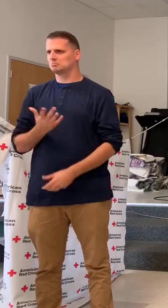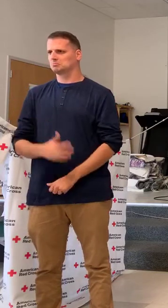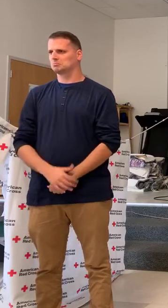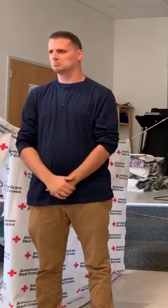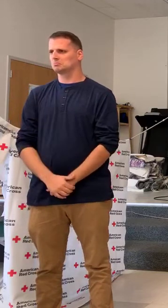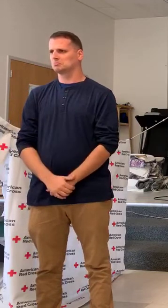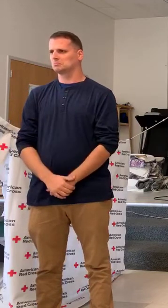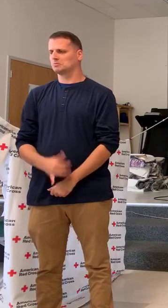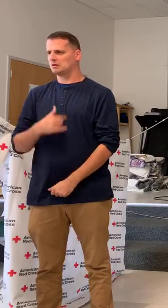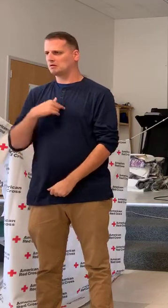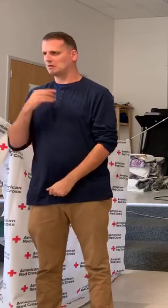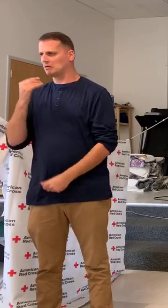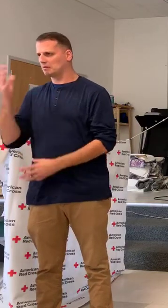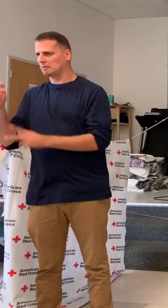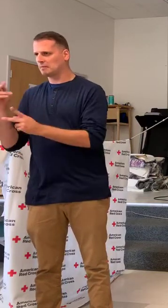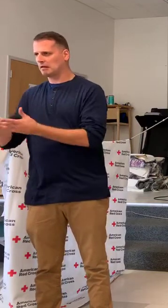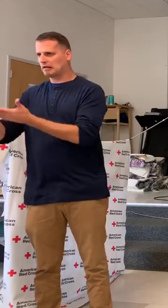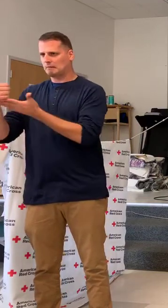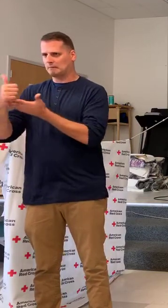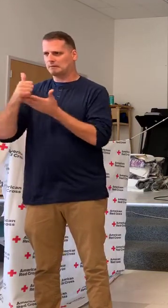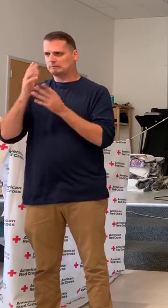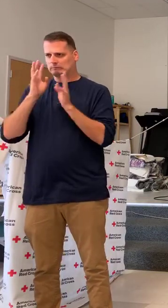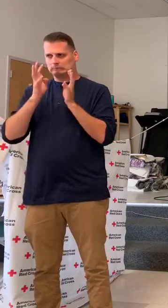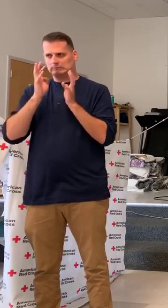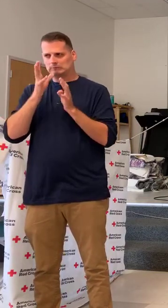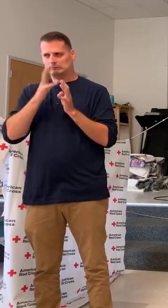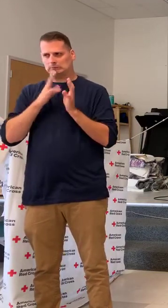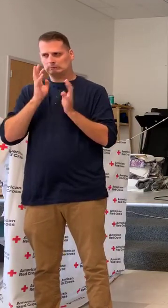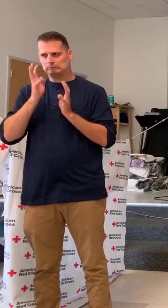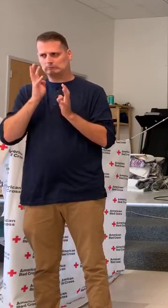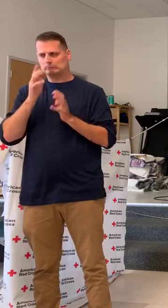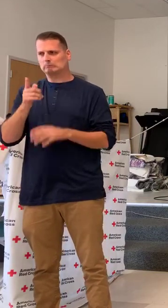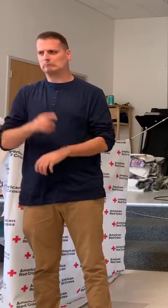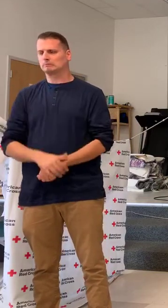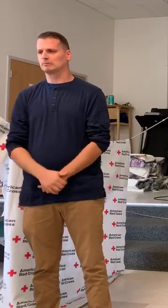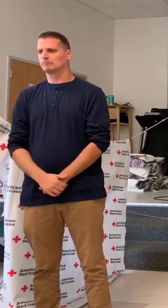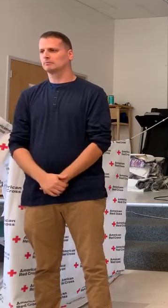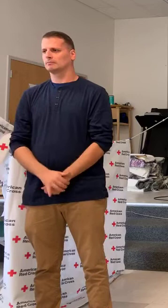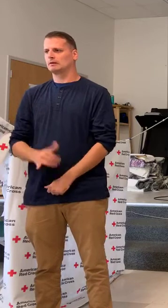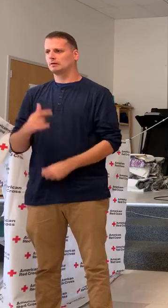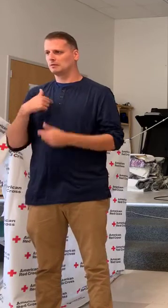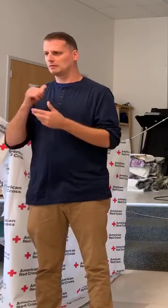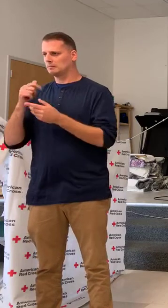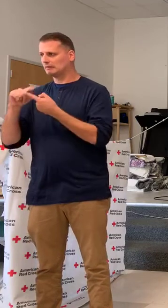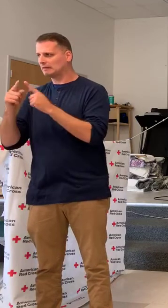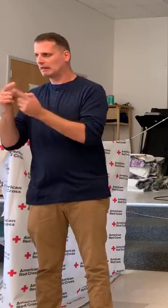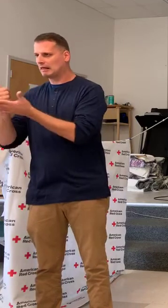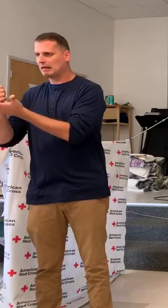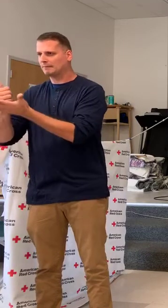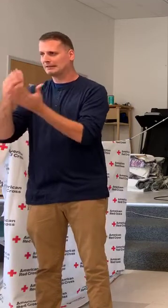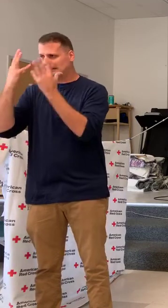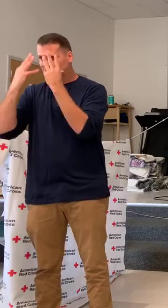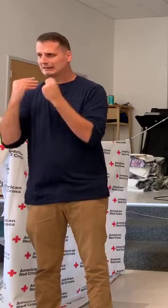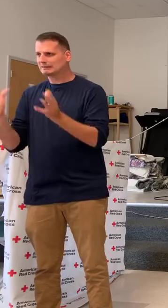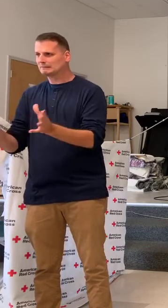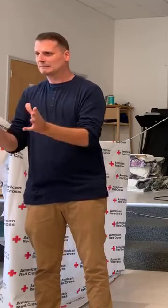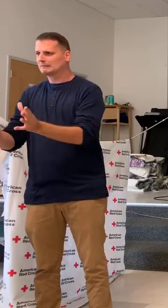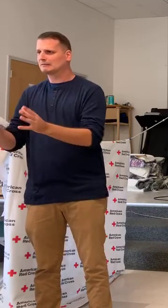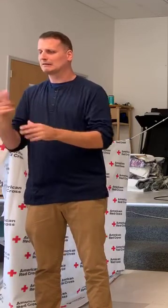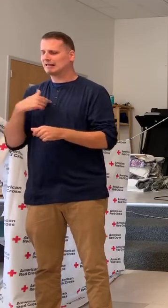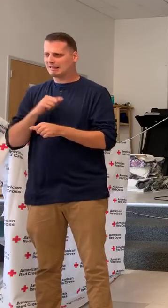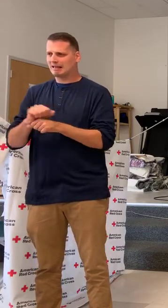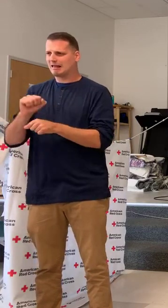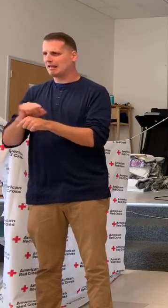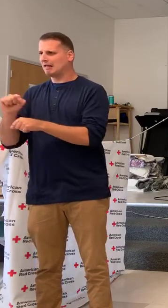people to come help. Because I have friends out there trying to sleep at night because they're working so hard to save